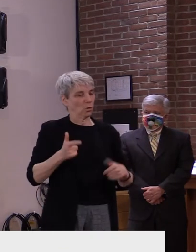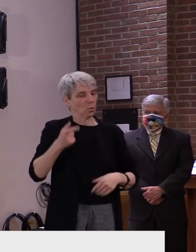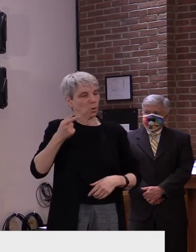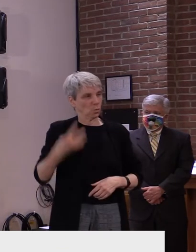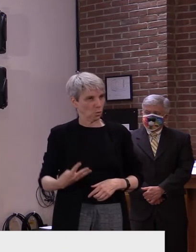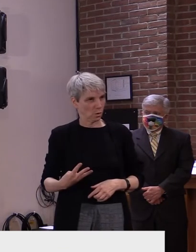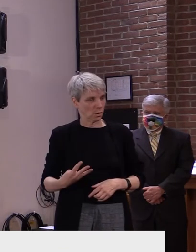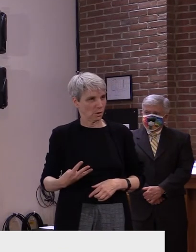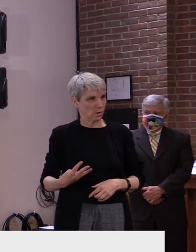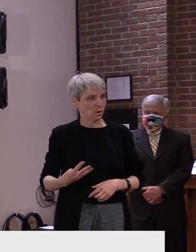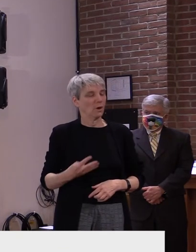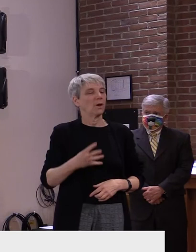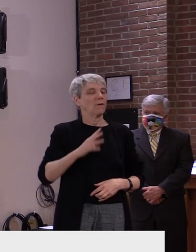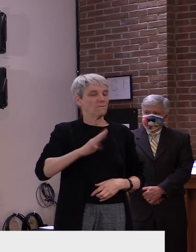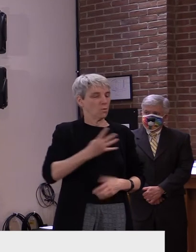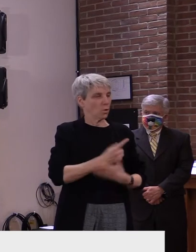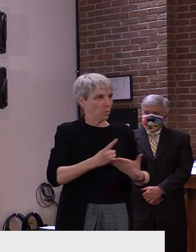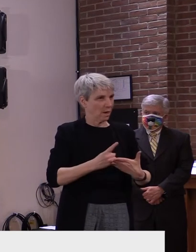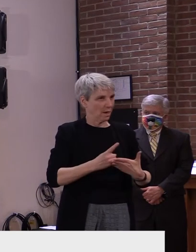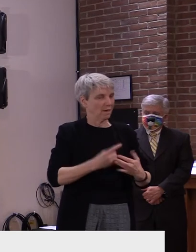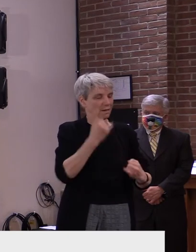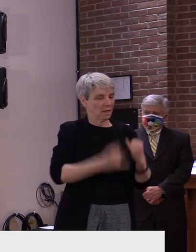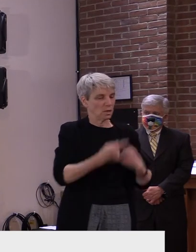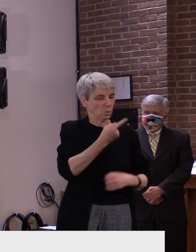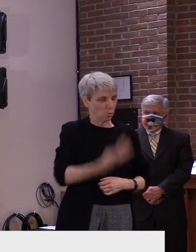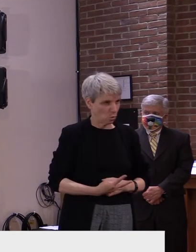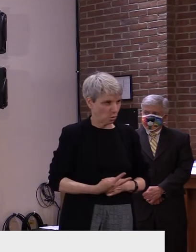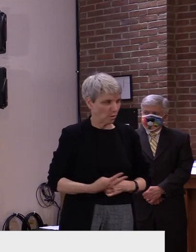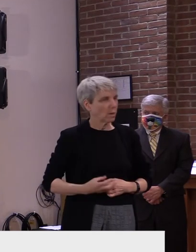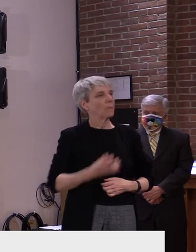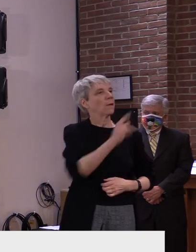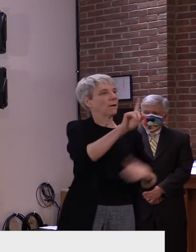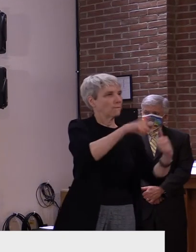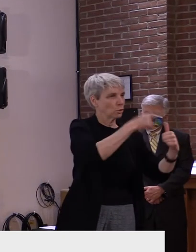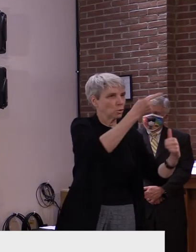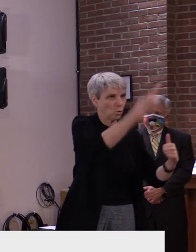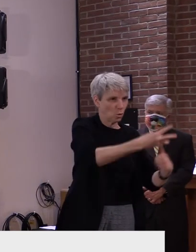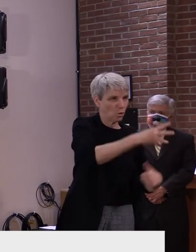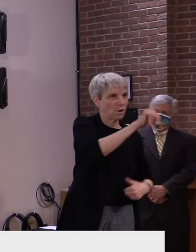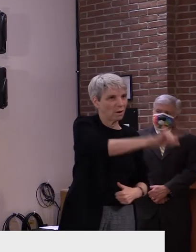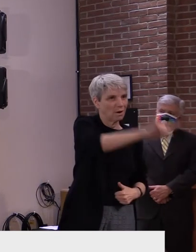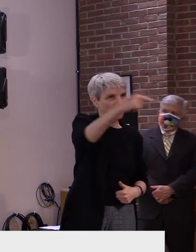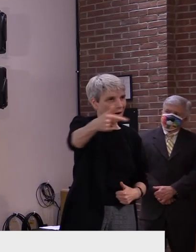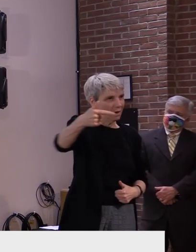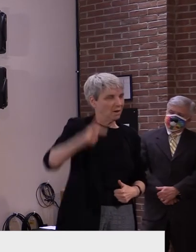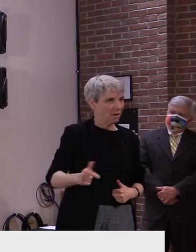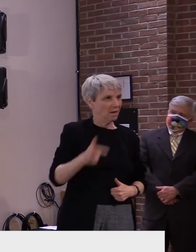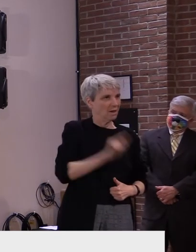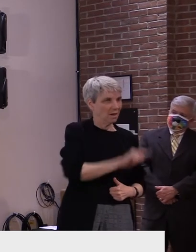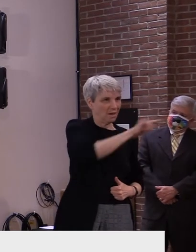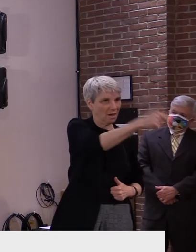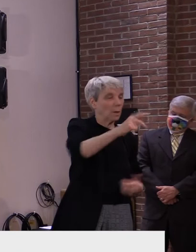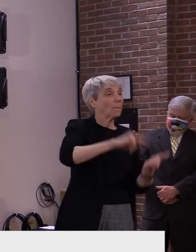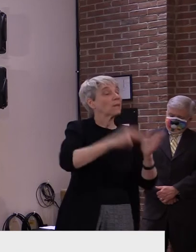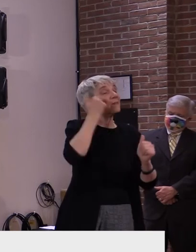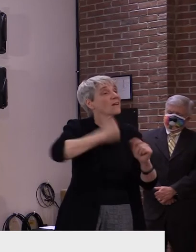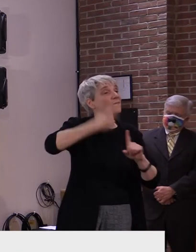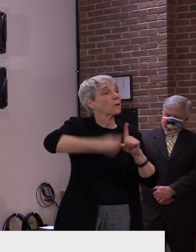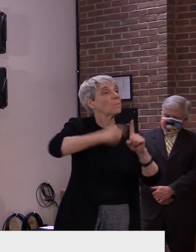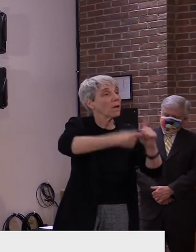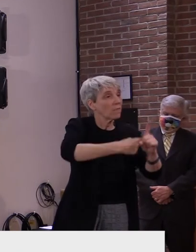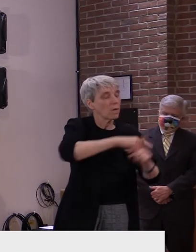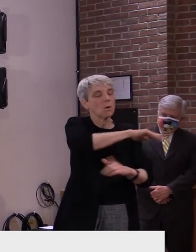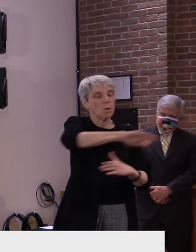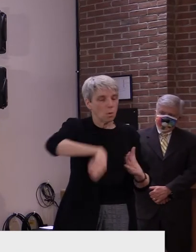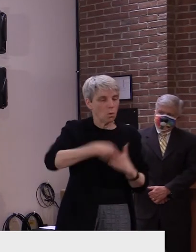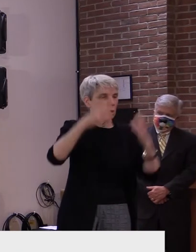cover the universe of schools effectively so that no school will have gone more than a month without testing